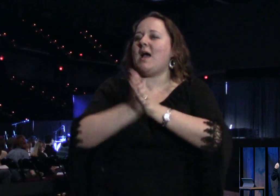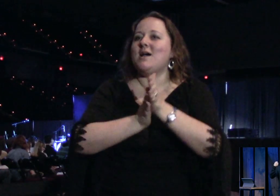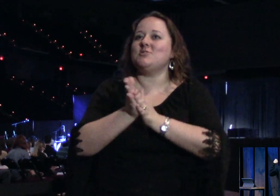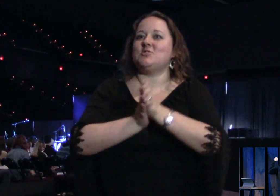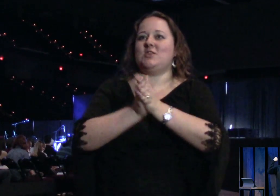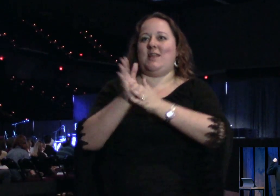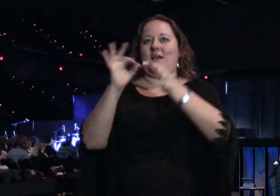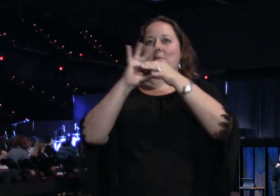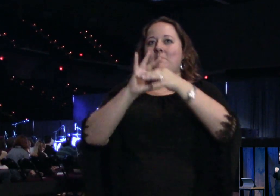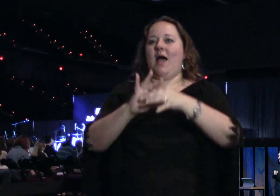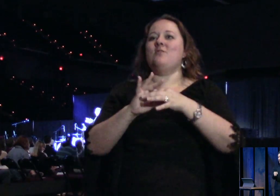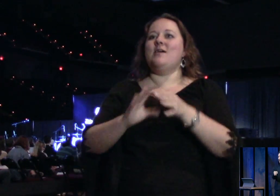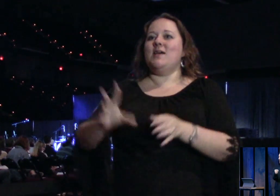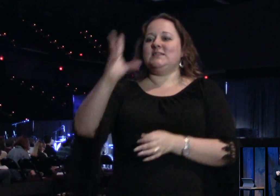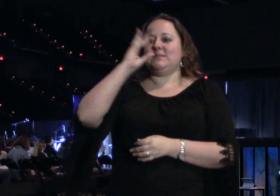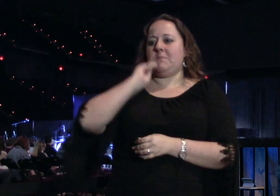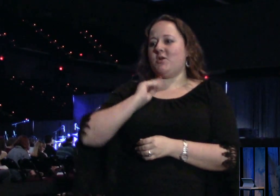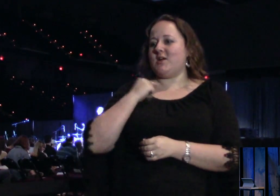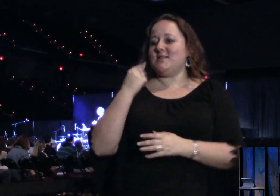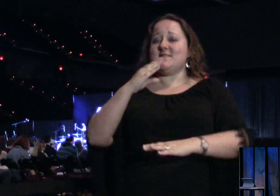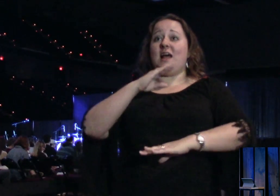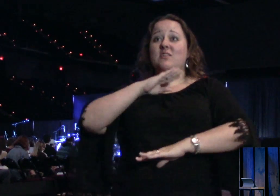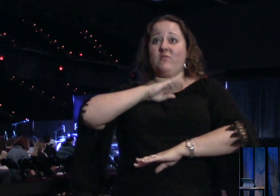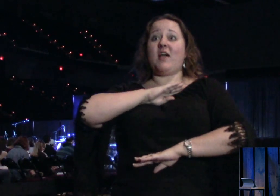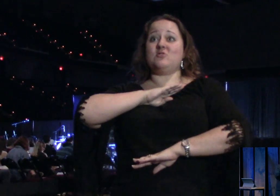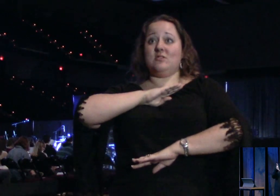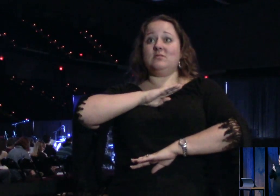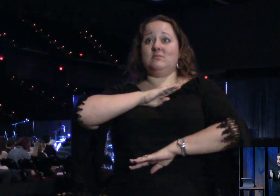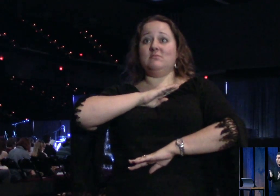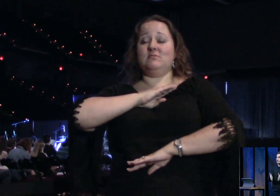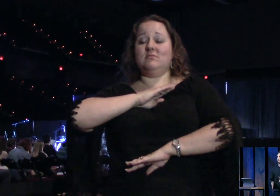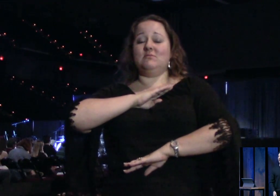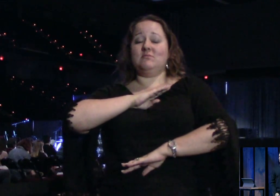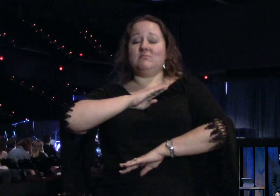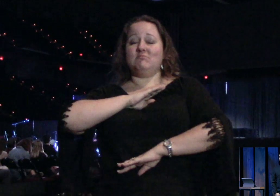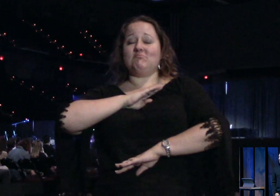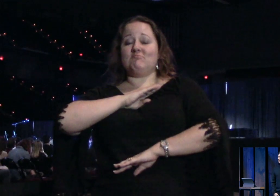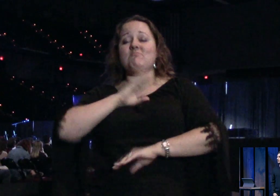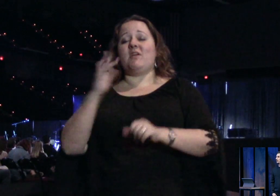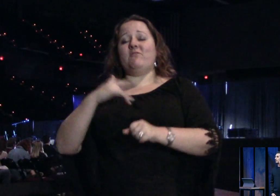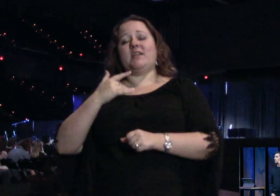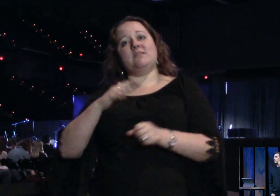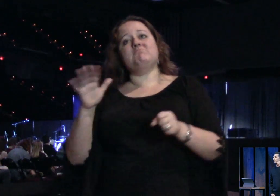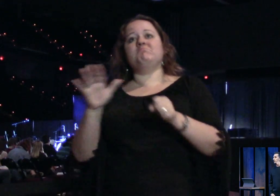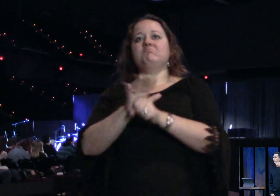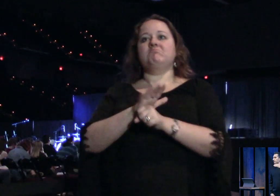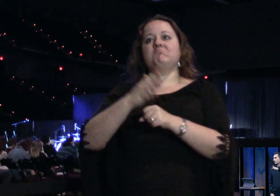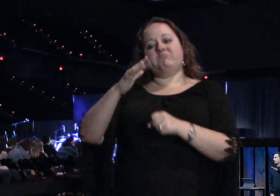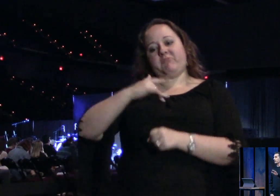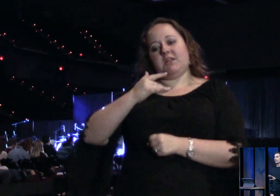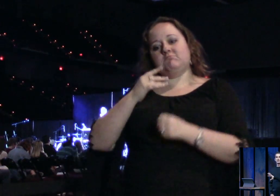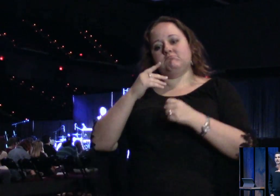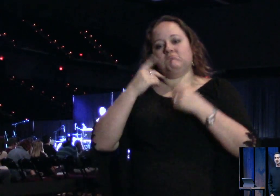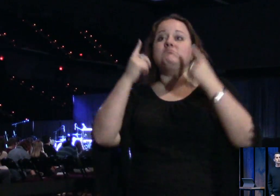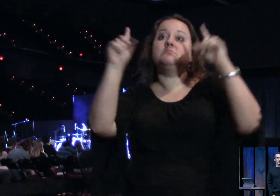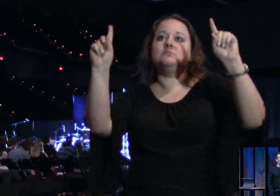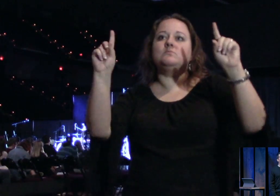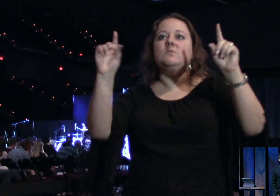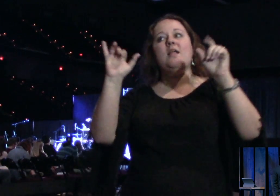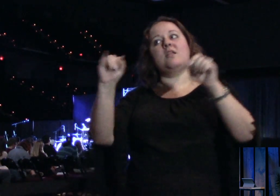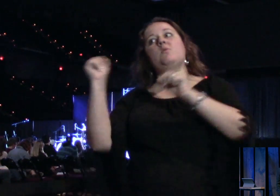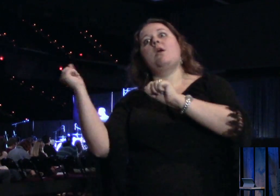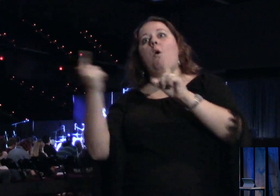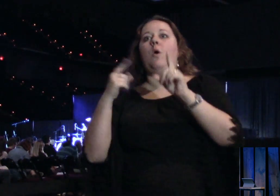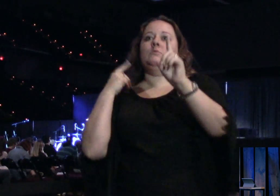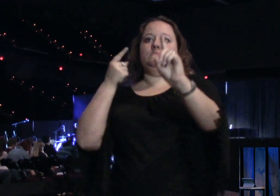here is passionate about experiencing satisfaction and fulfillment. That's what